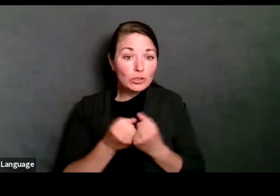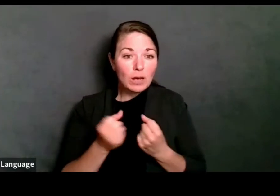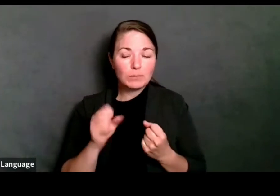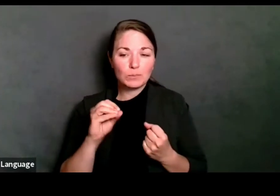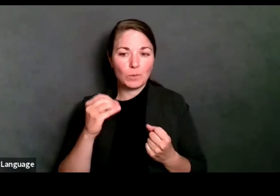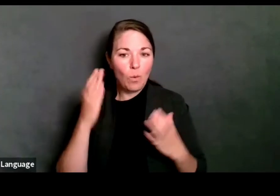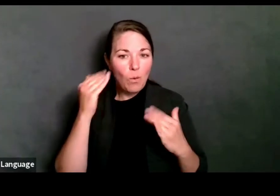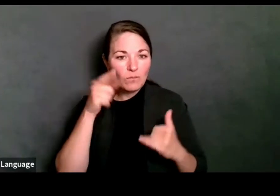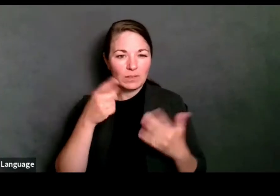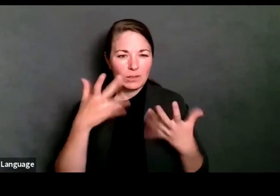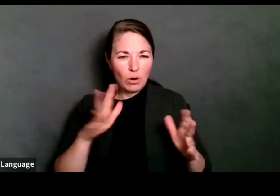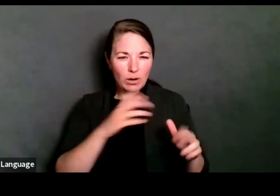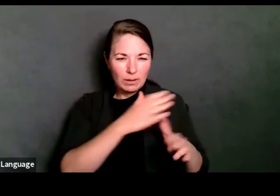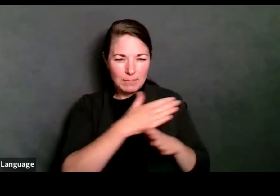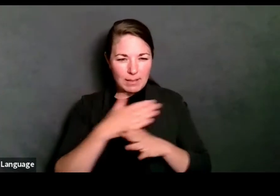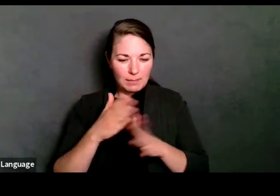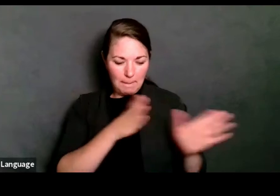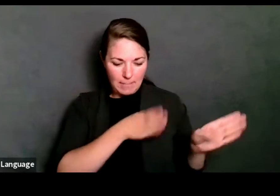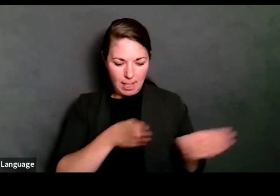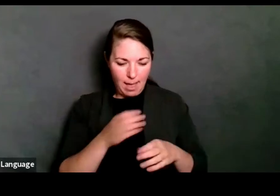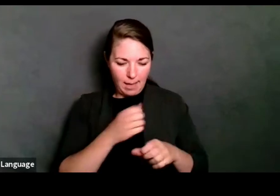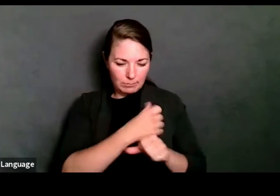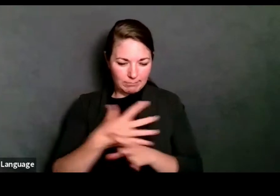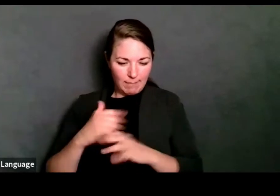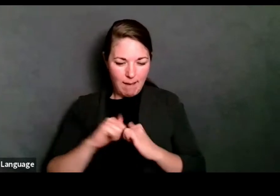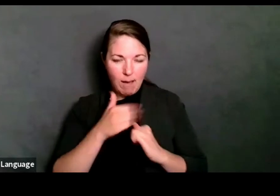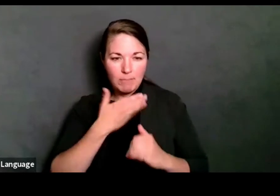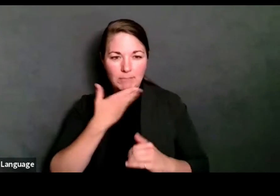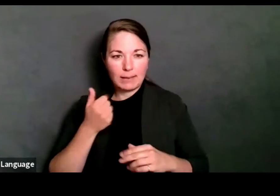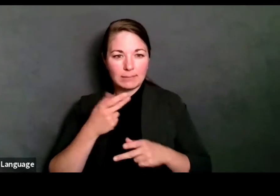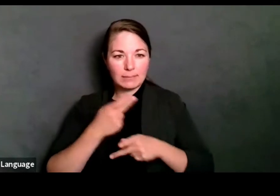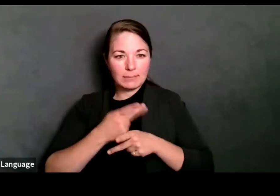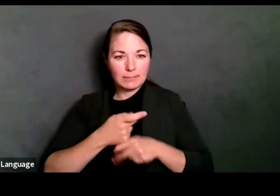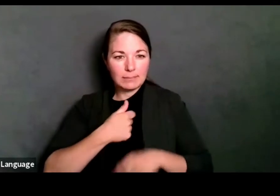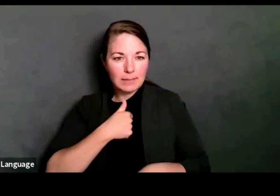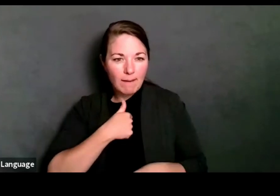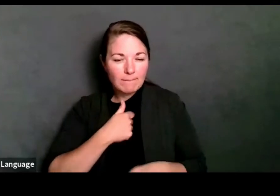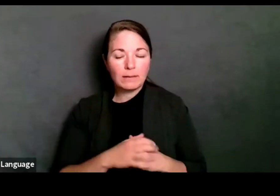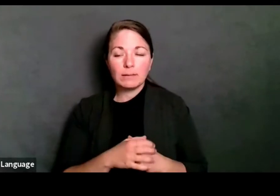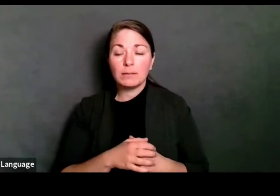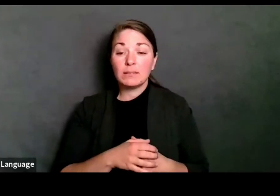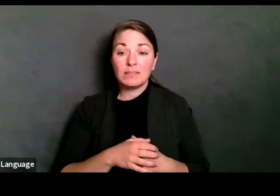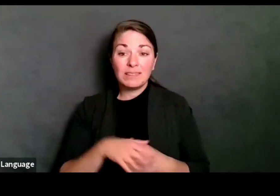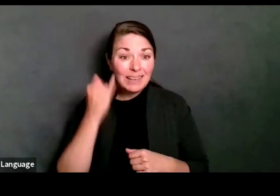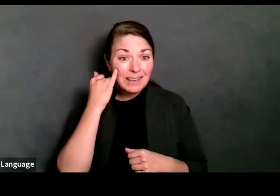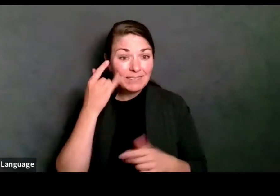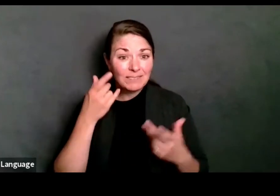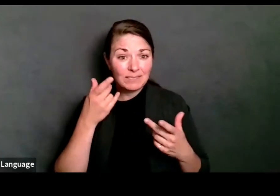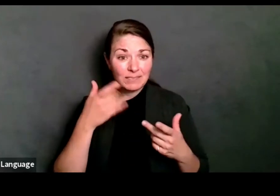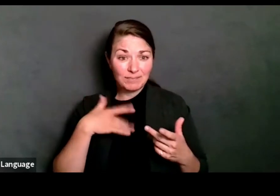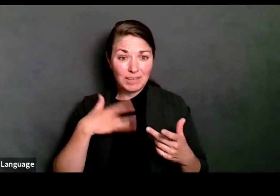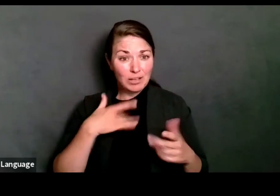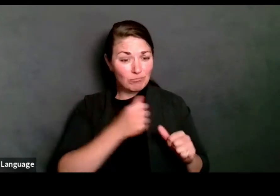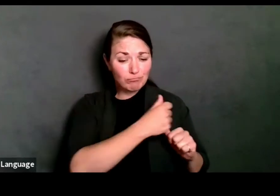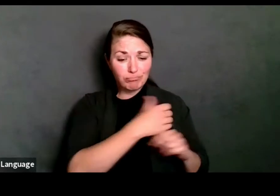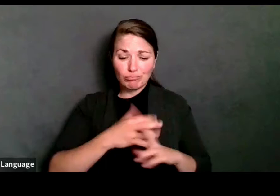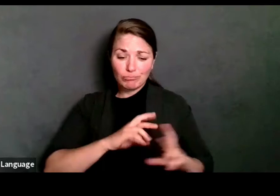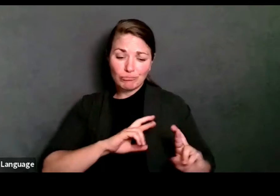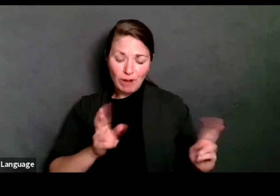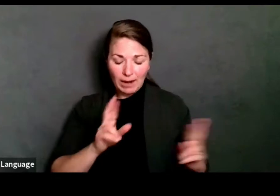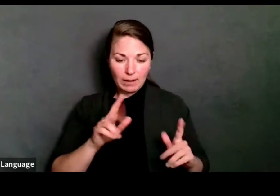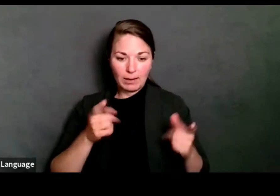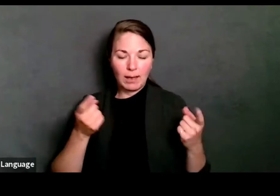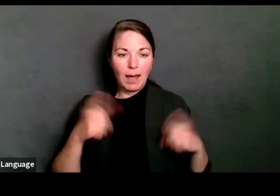how to best care for yourself as you take in this material. But even when we feel really resourced and prepared, we can all still get surprised